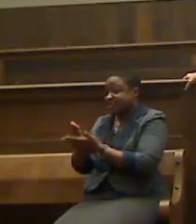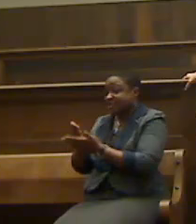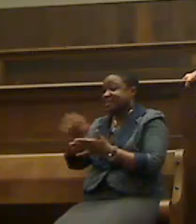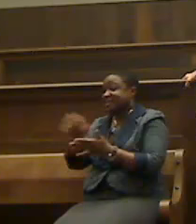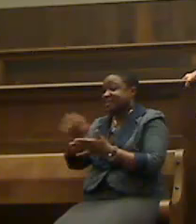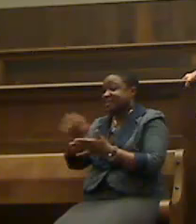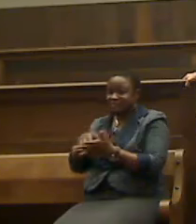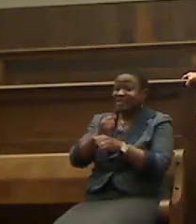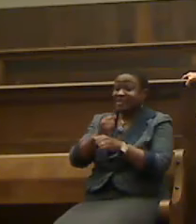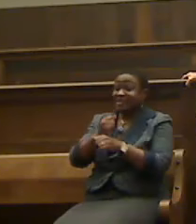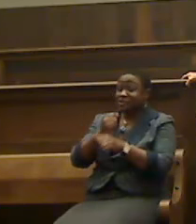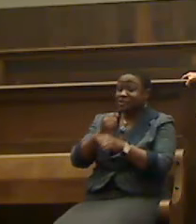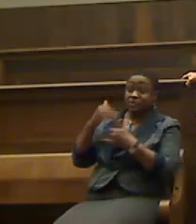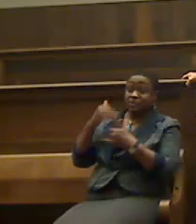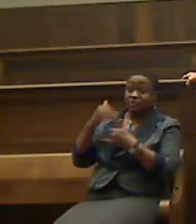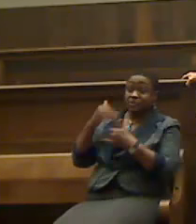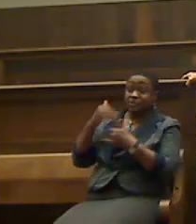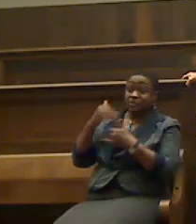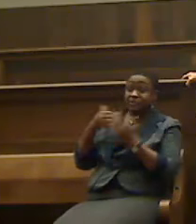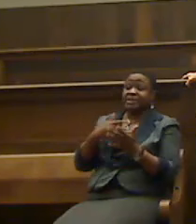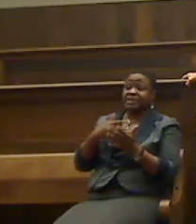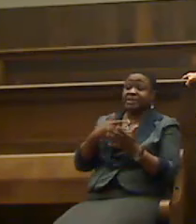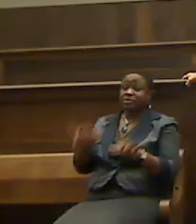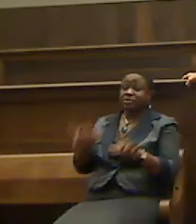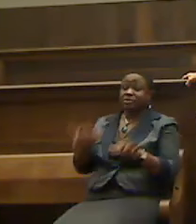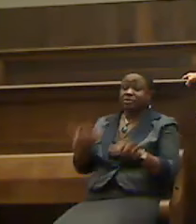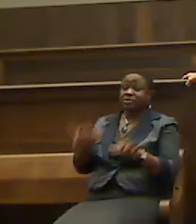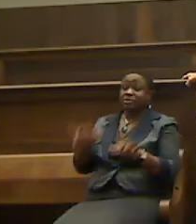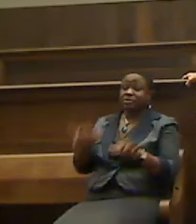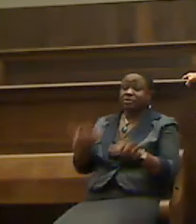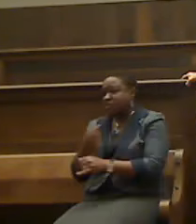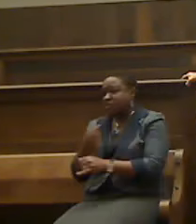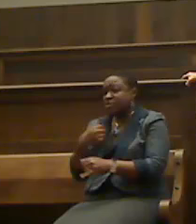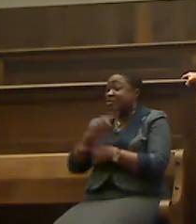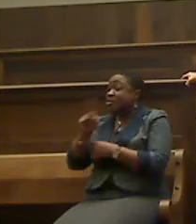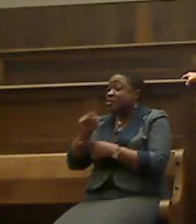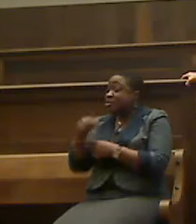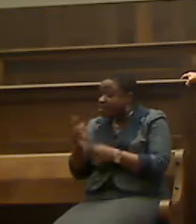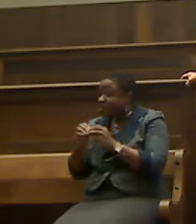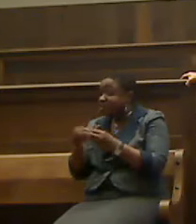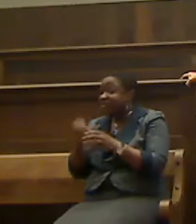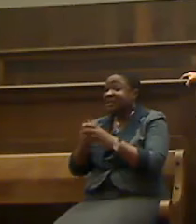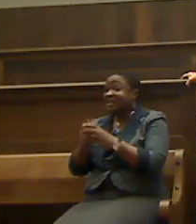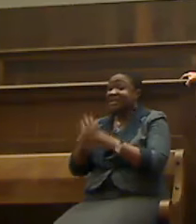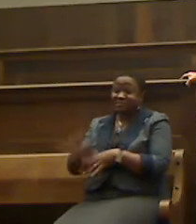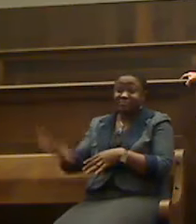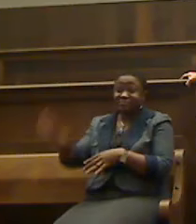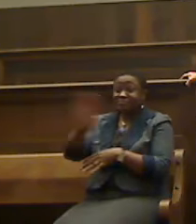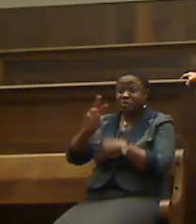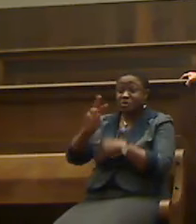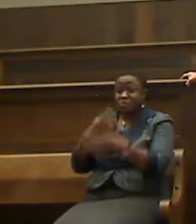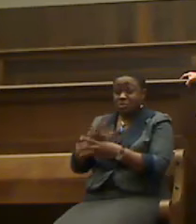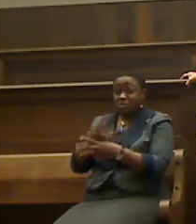for Responsible Technology does. We're a small institute. We're the only organization in the world that I know of that's